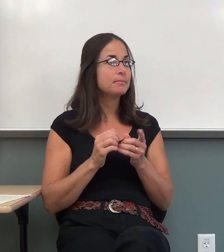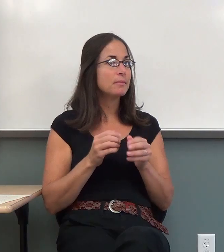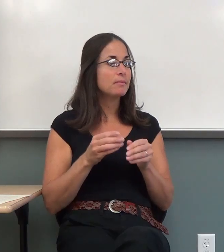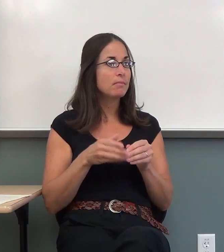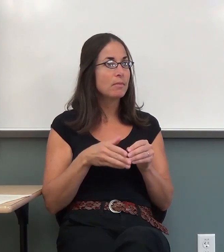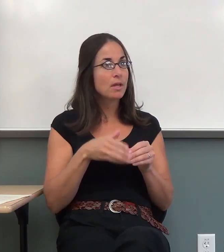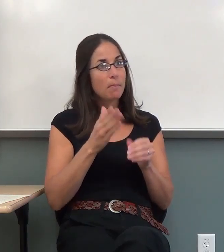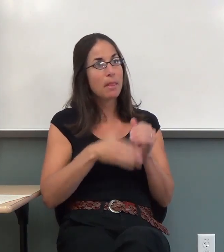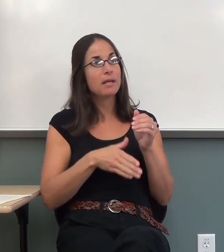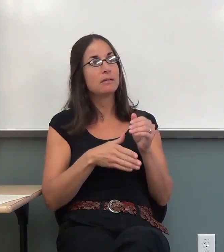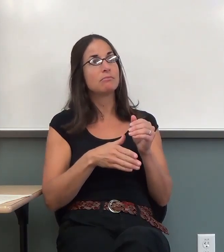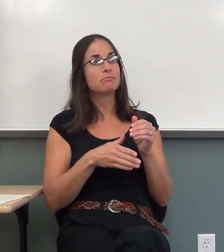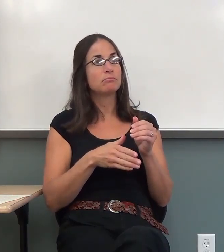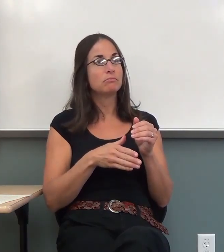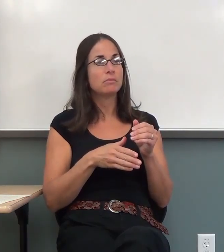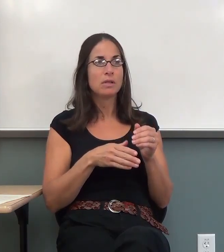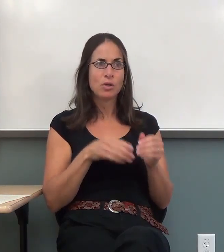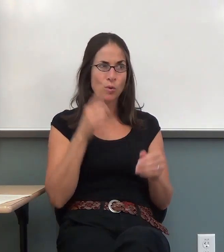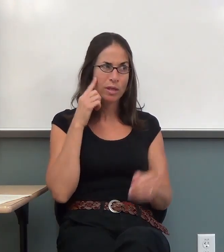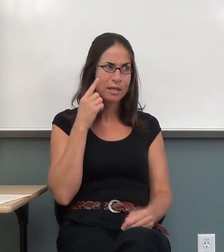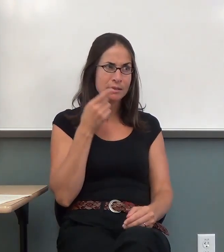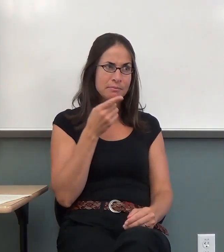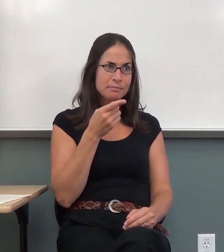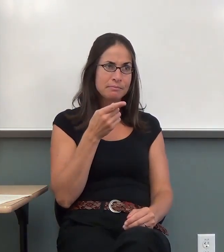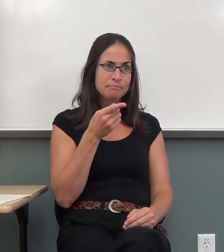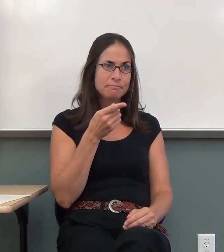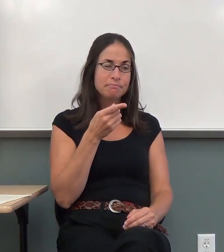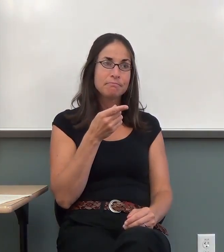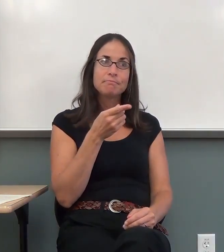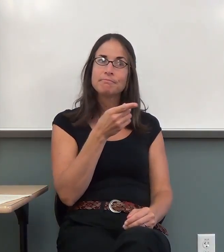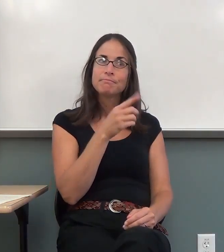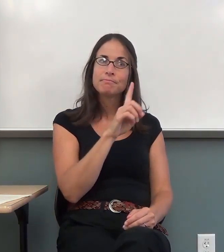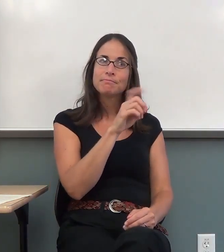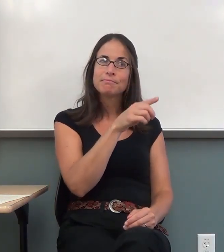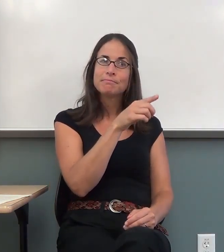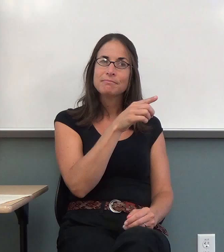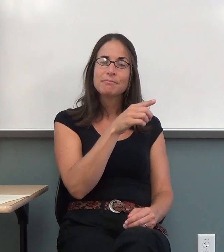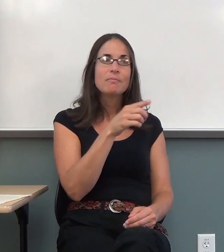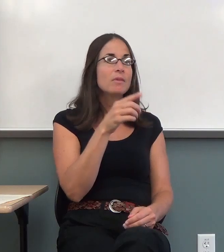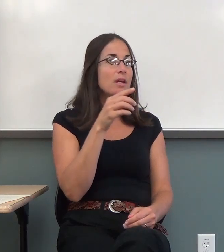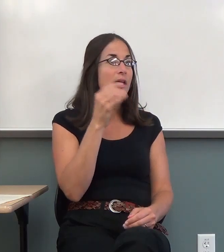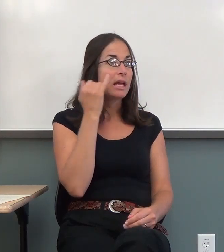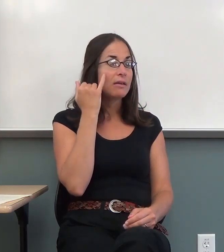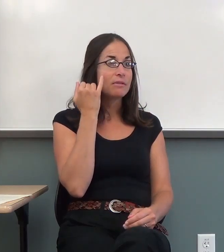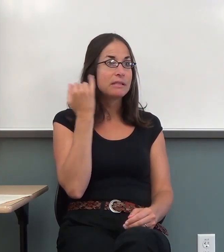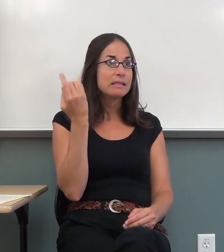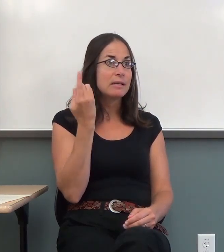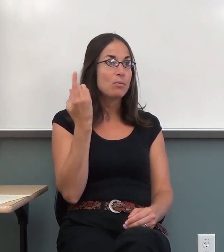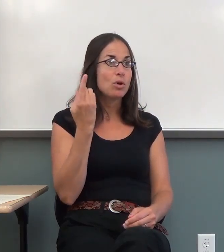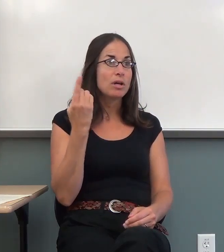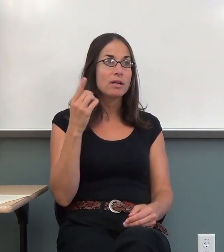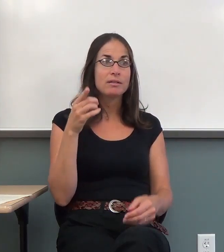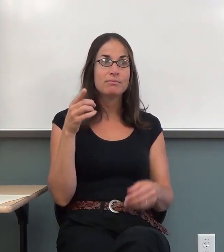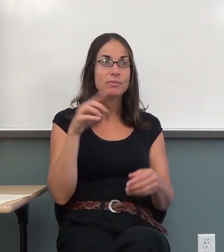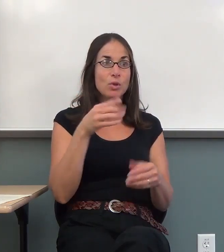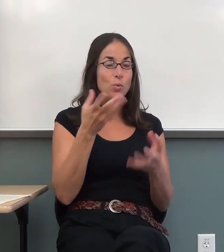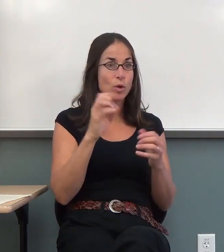You think it's complete? Let me ask you this question. Would you walk up to someone on the street and say, if they wanted to sleep in a more